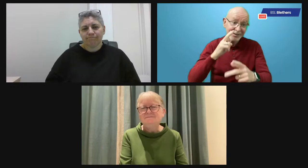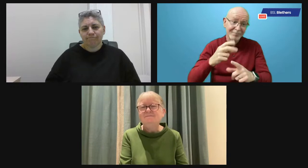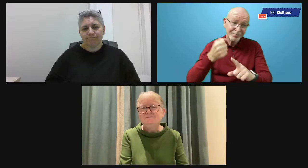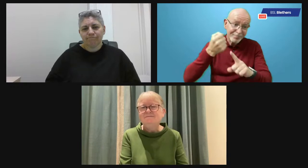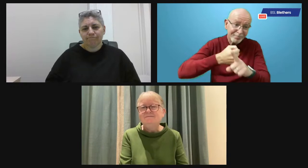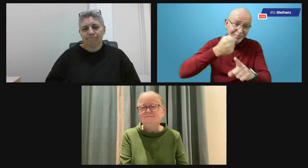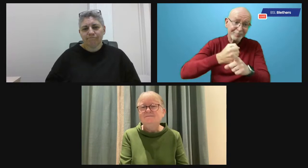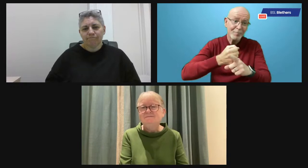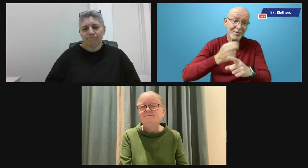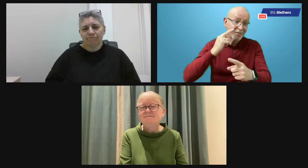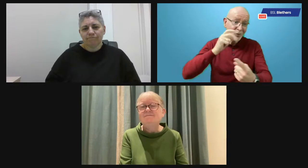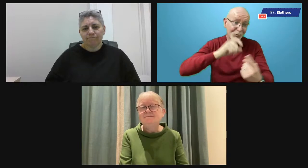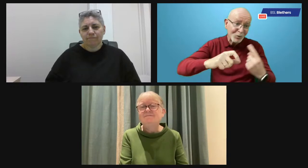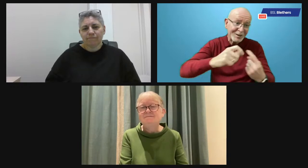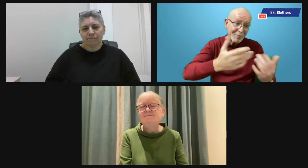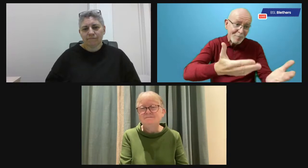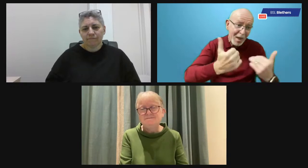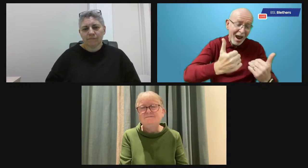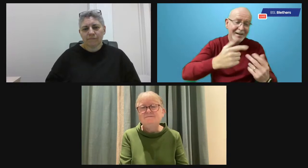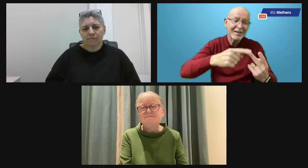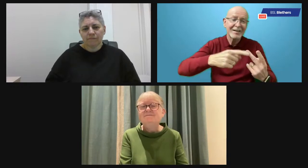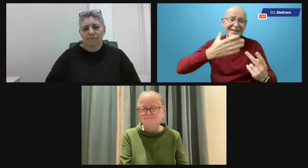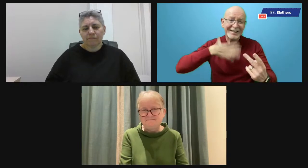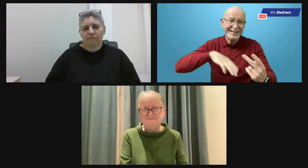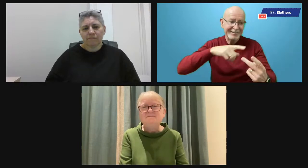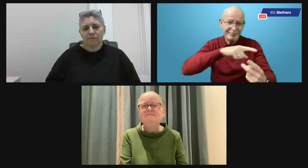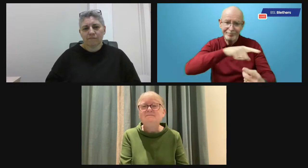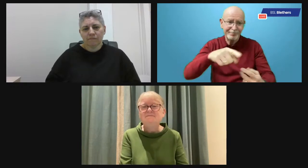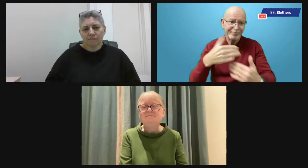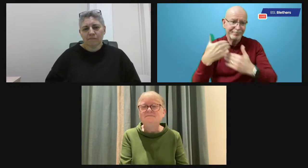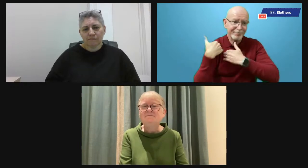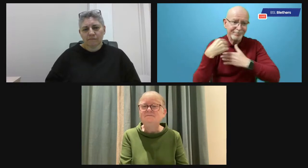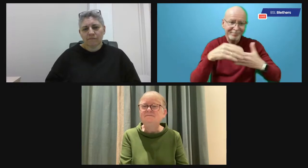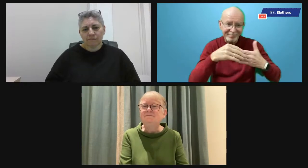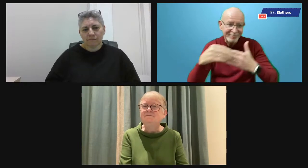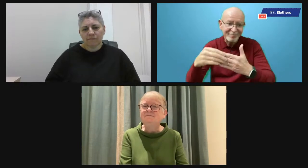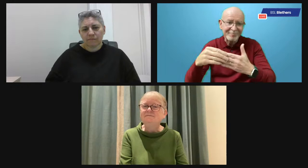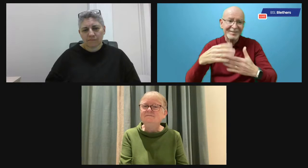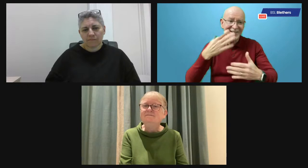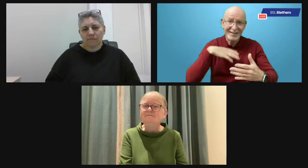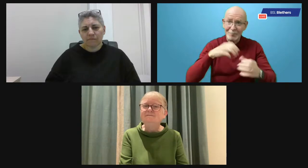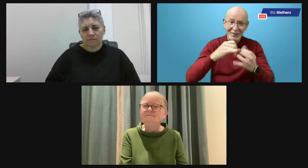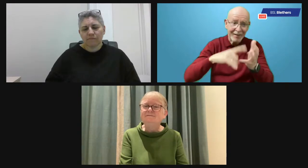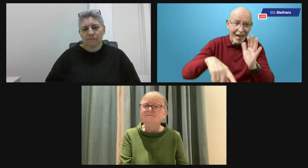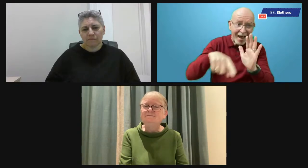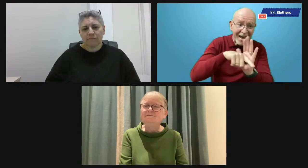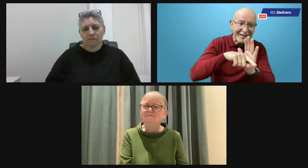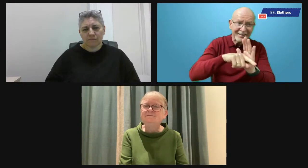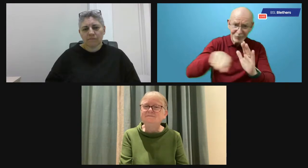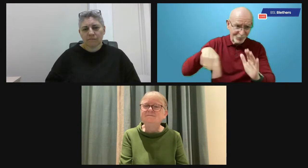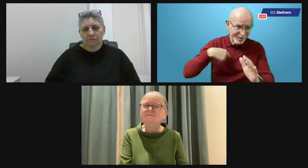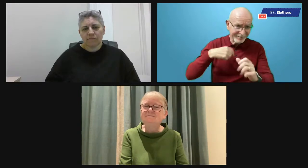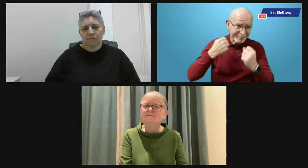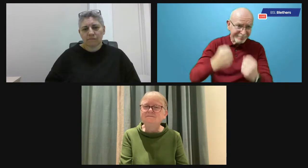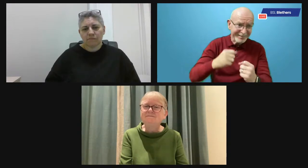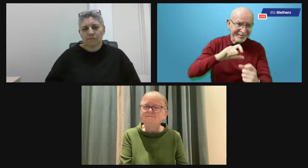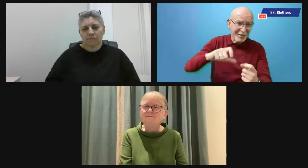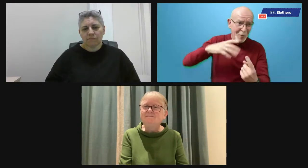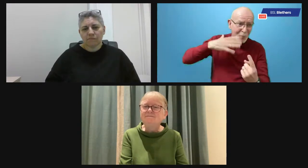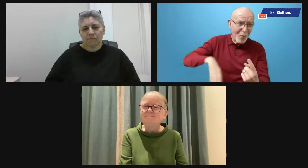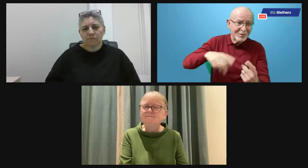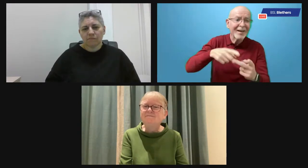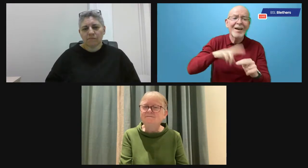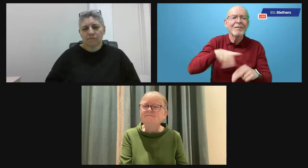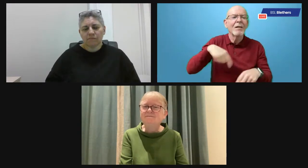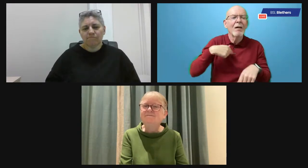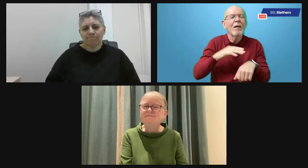no different. I think BSL will continue to the future. I think there'll be campaigning to get the BDA back involved. We've